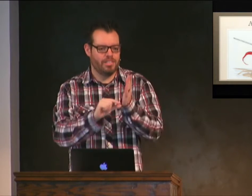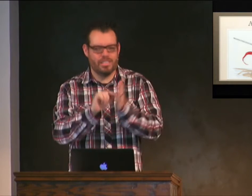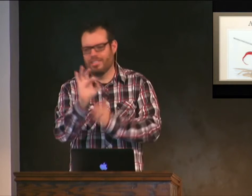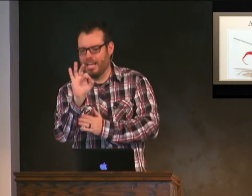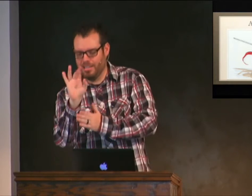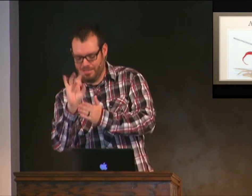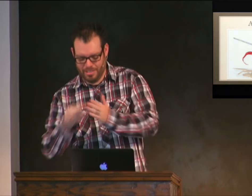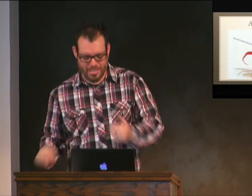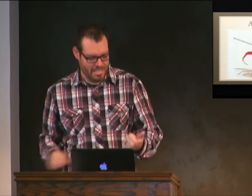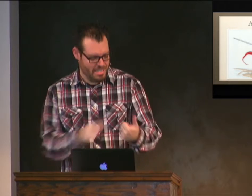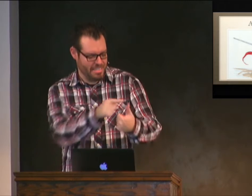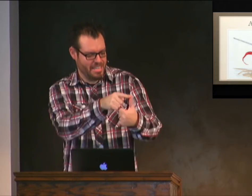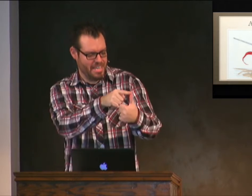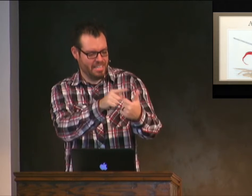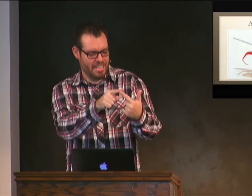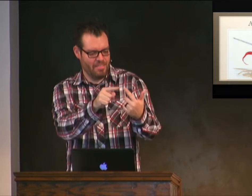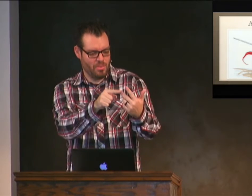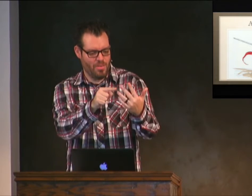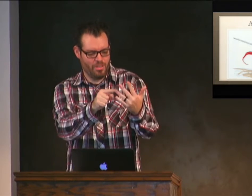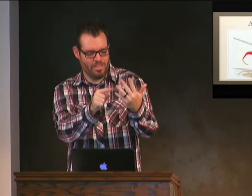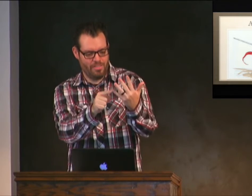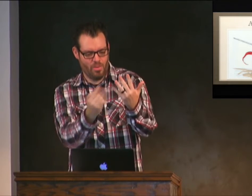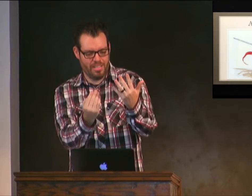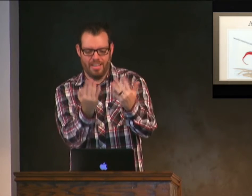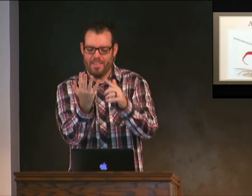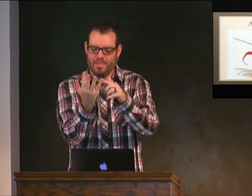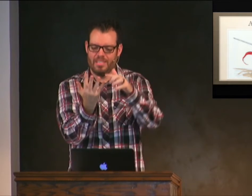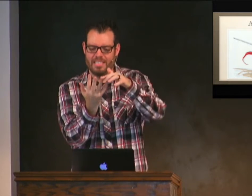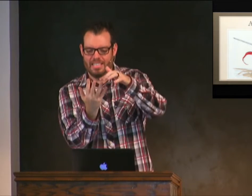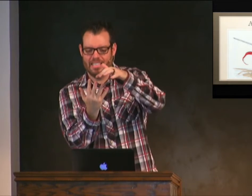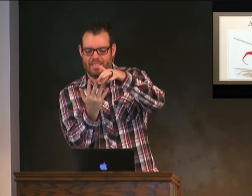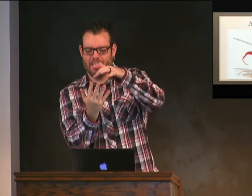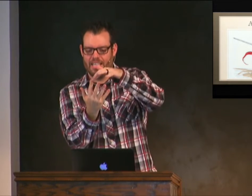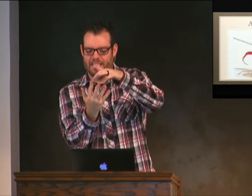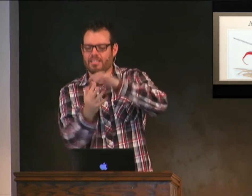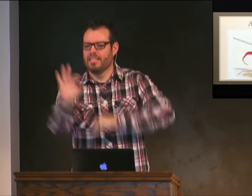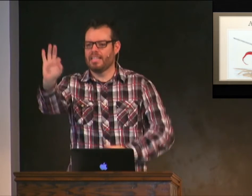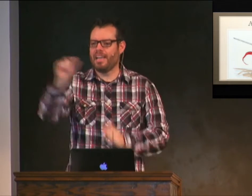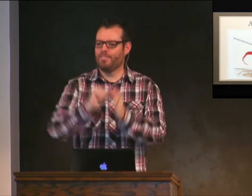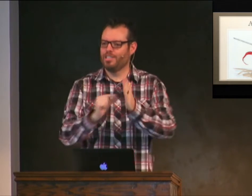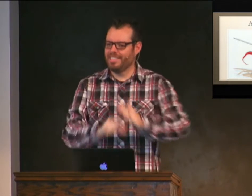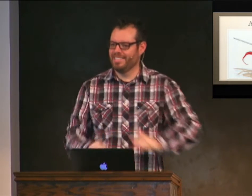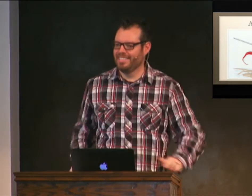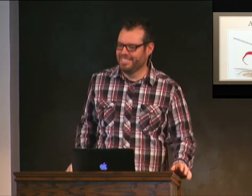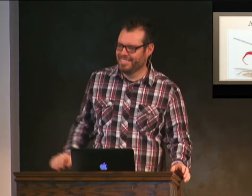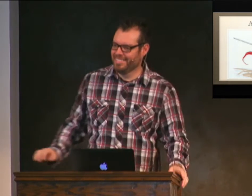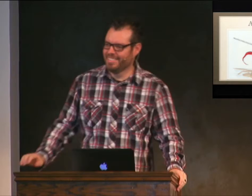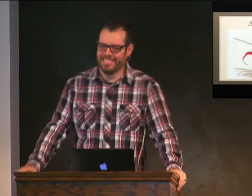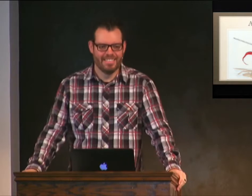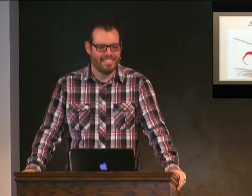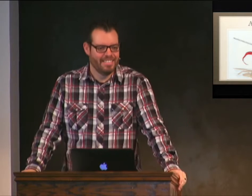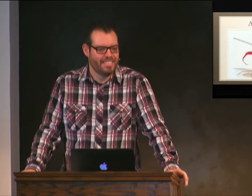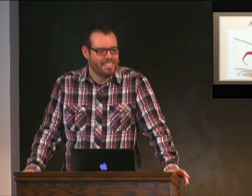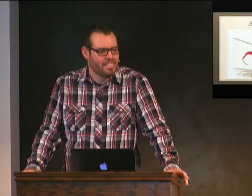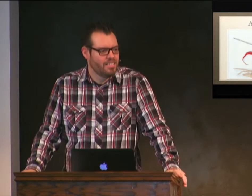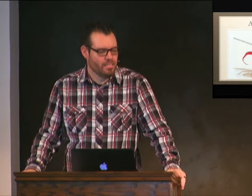8 verses, 9, 8 verses, 10, 11, 12, 13, 14, 15, 16, 17, 18, 9 verses.